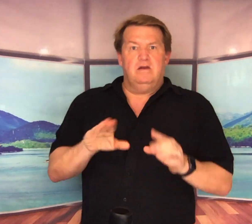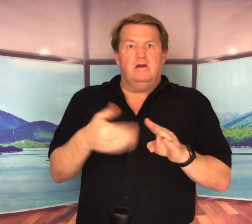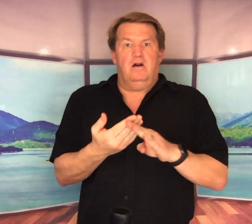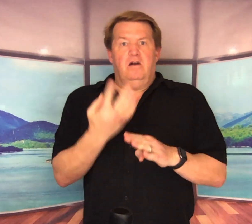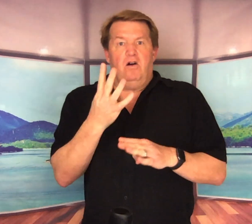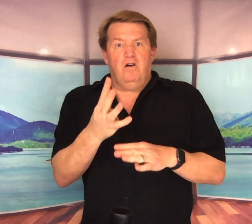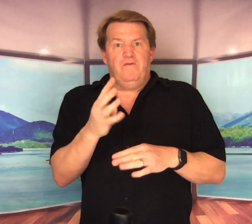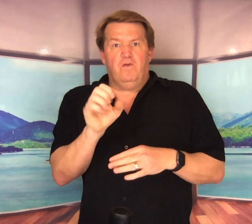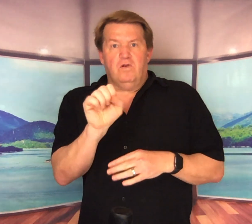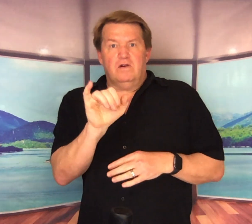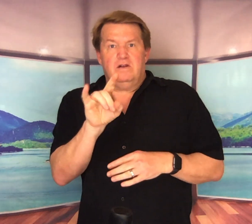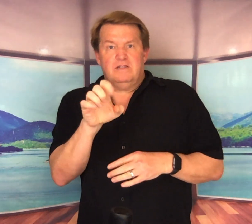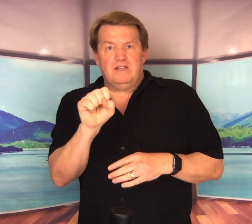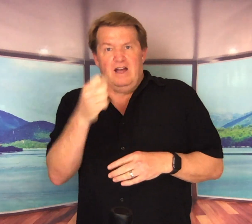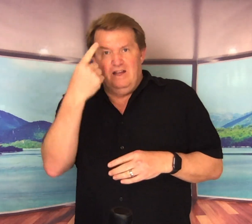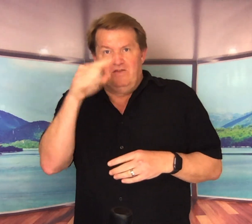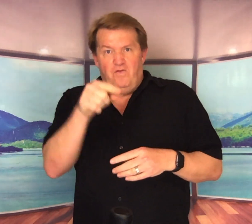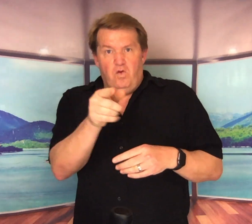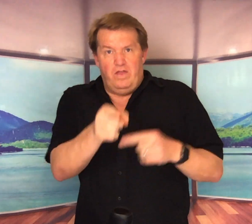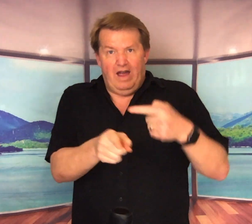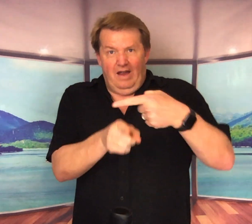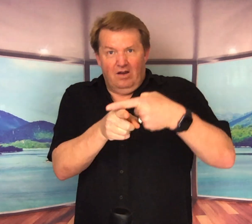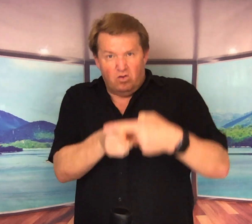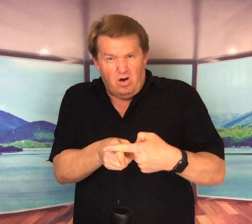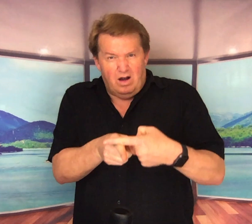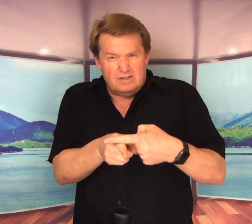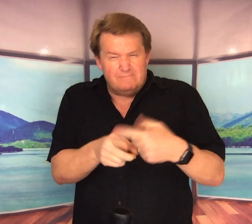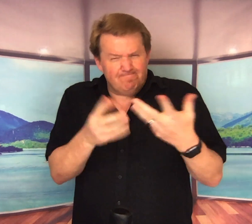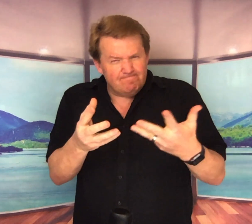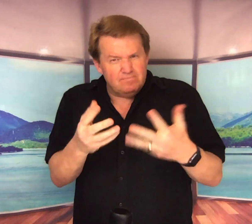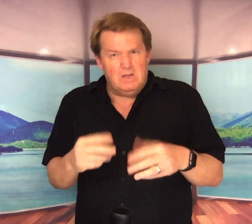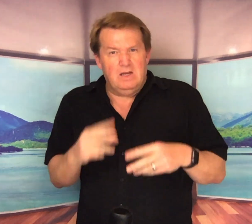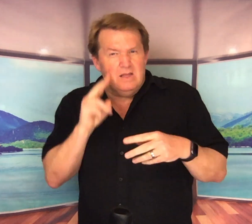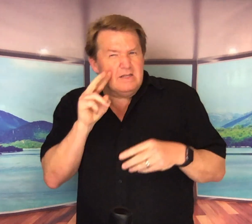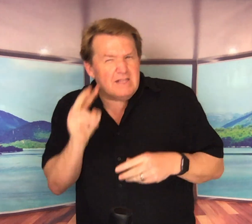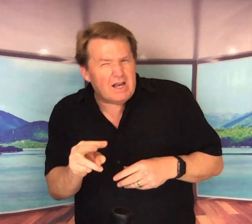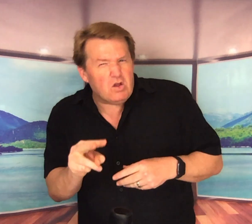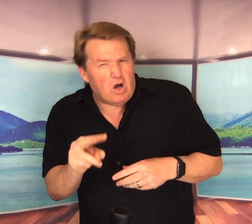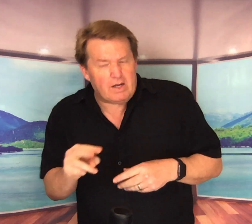on all four sides for that cross. Let's take a look.